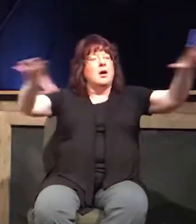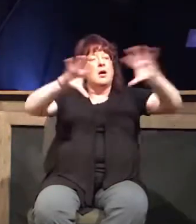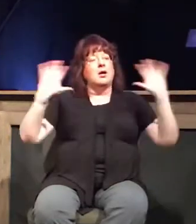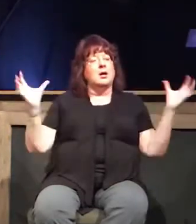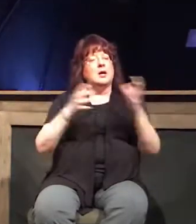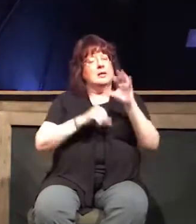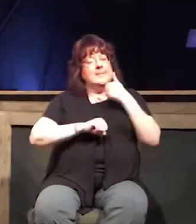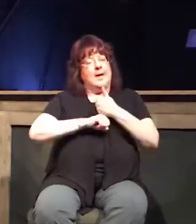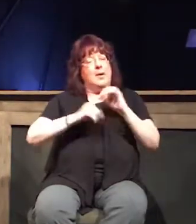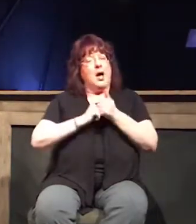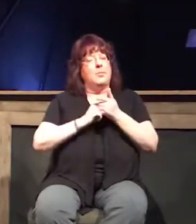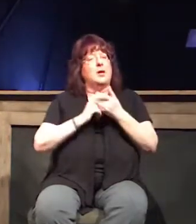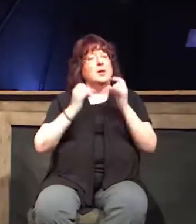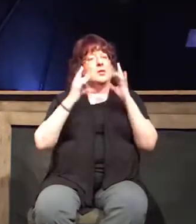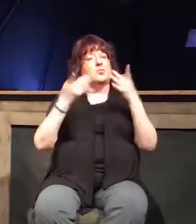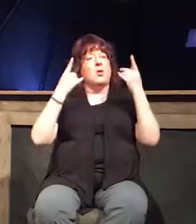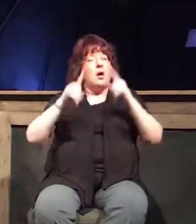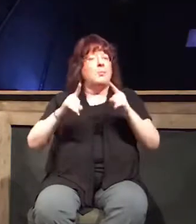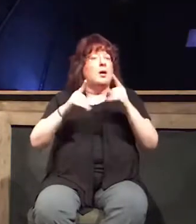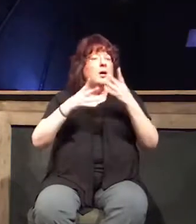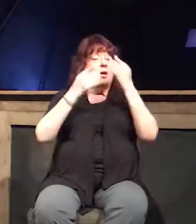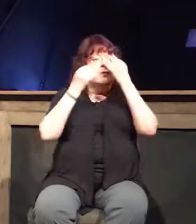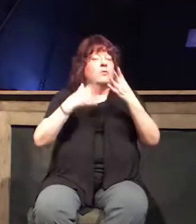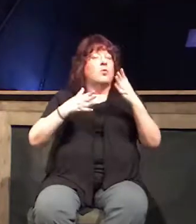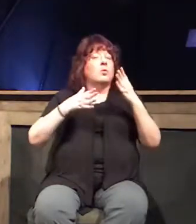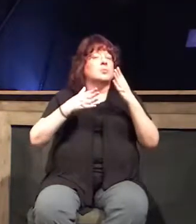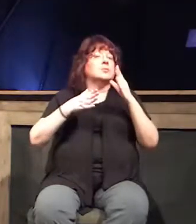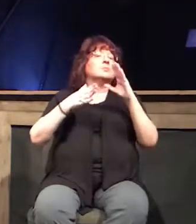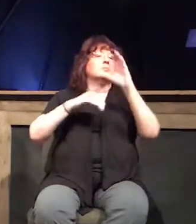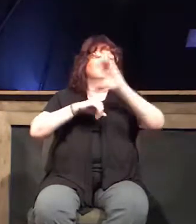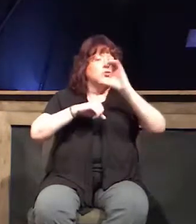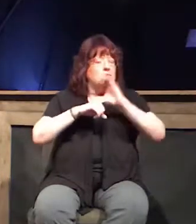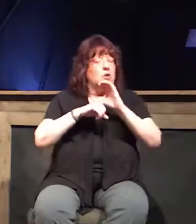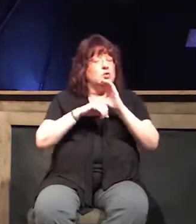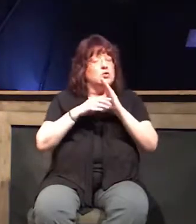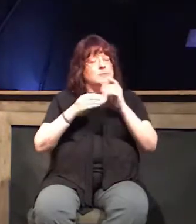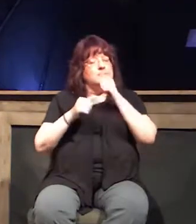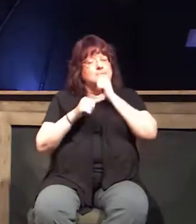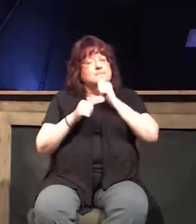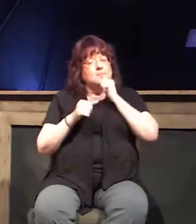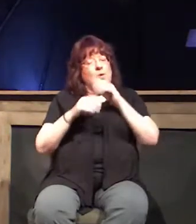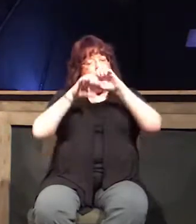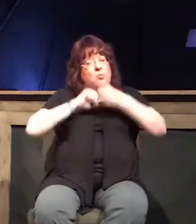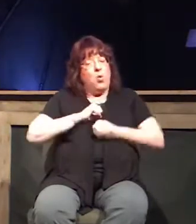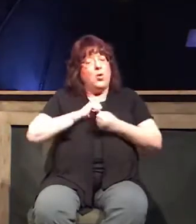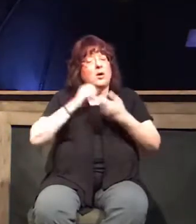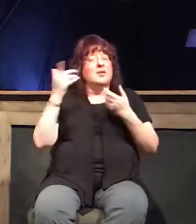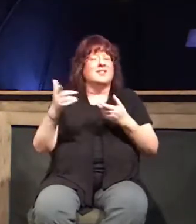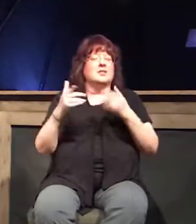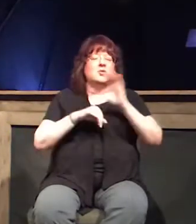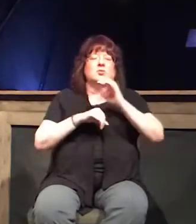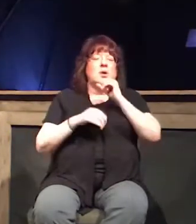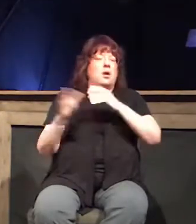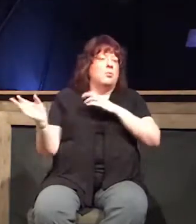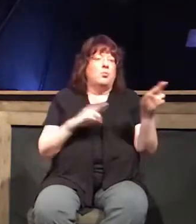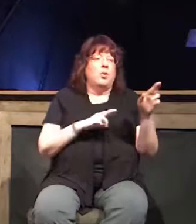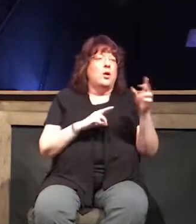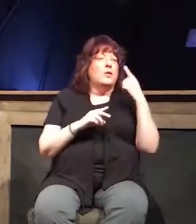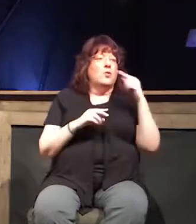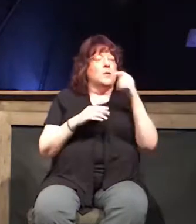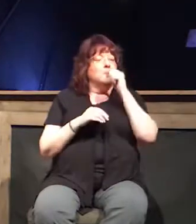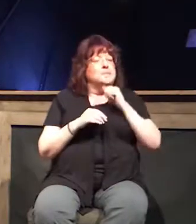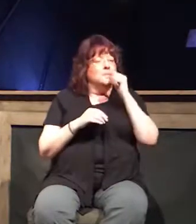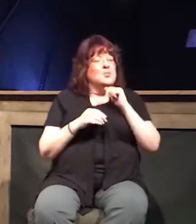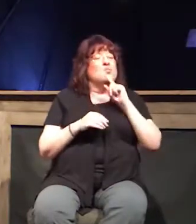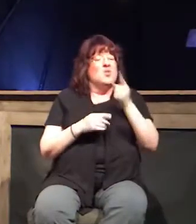be equipped on how to be a trauma-informed church to meet this great need of our city of issues of brokenness, because churches aren't prepared to deal